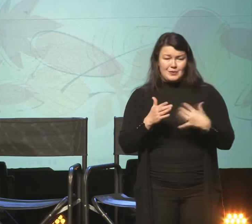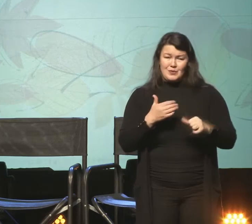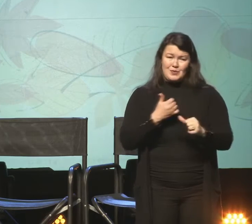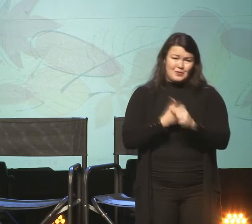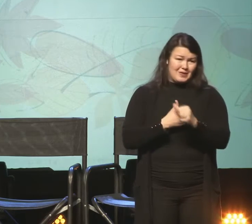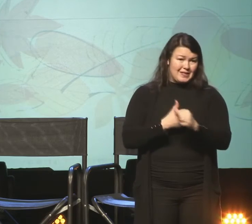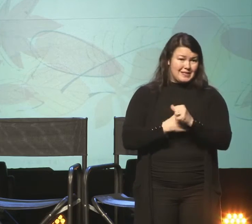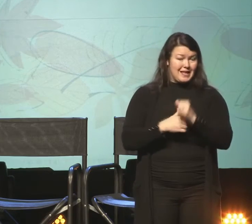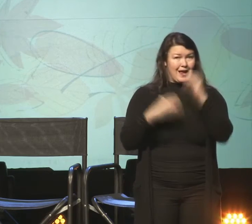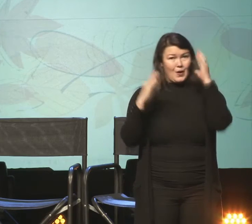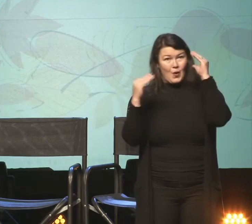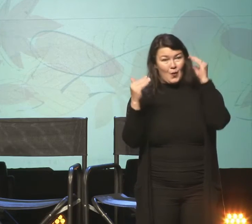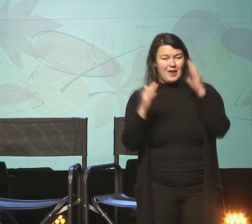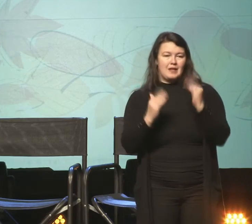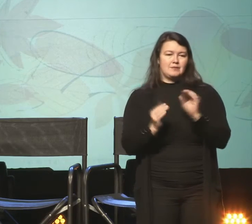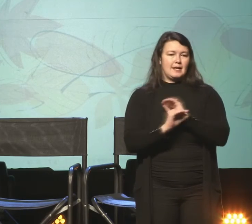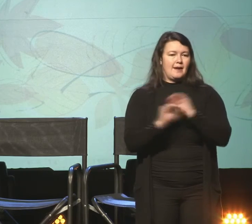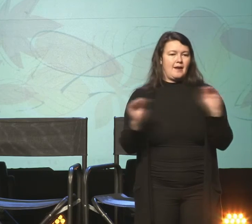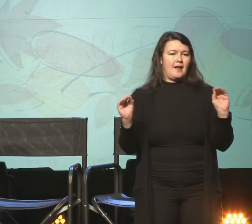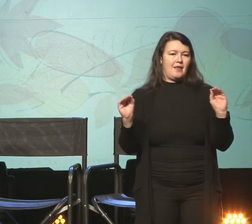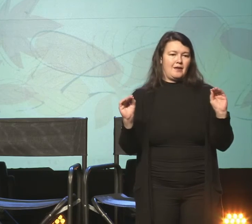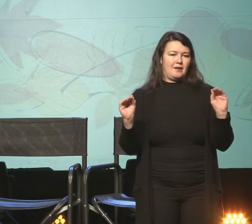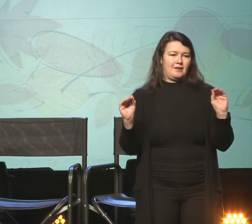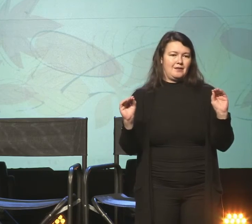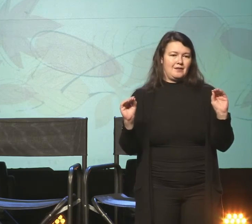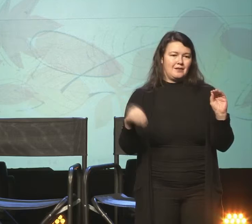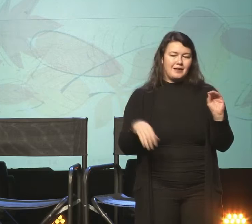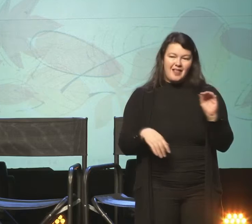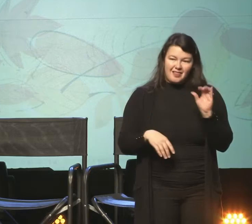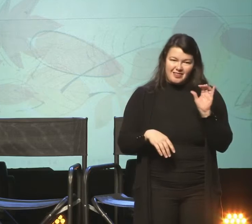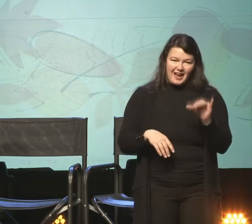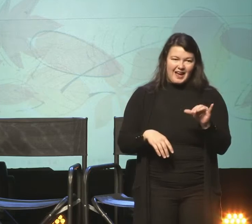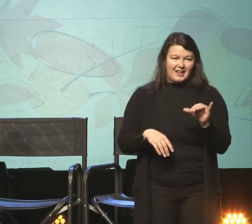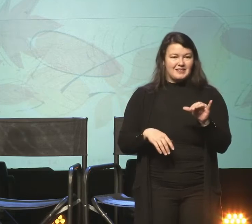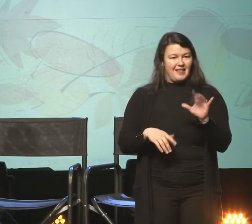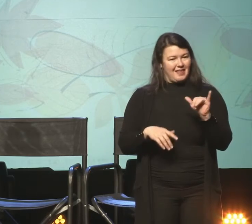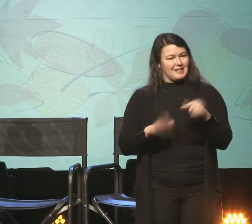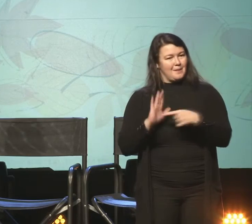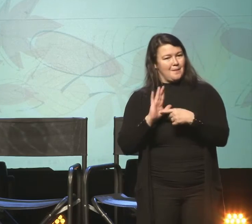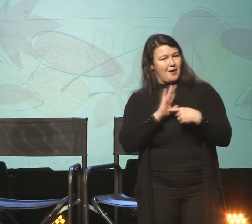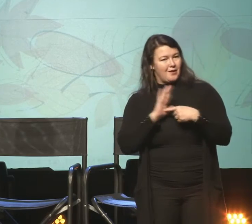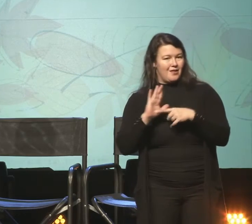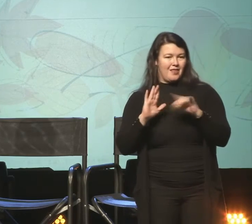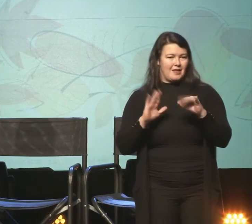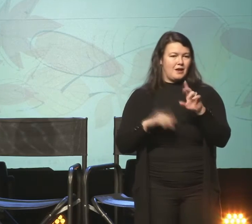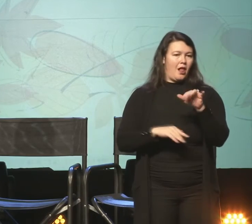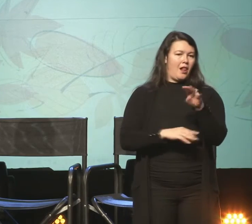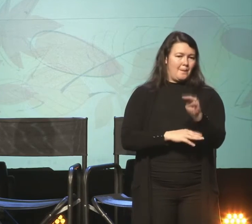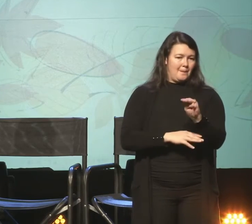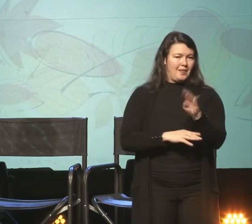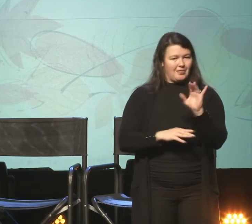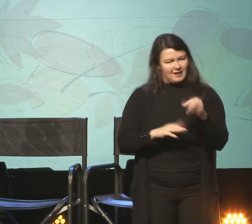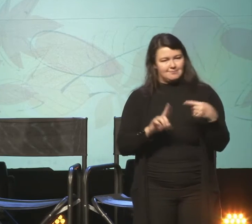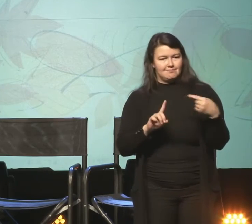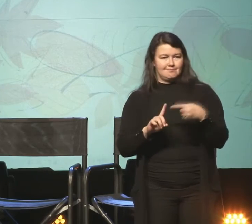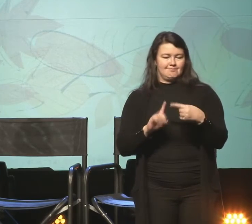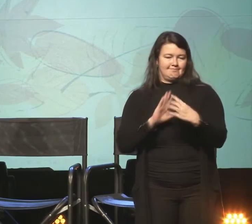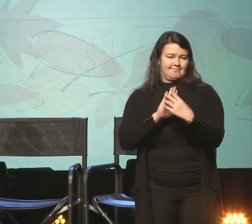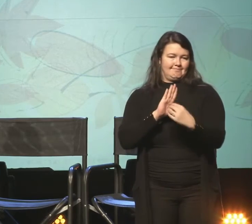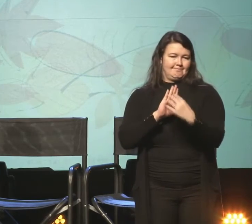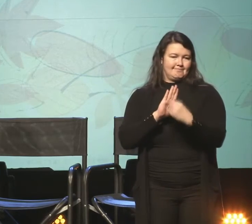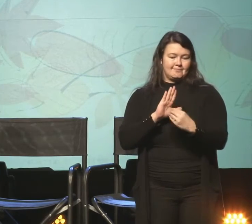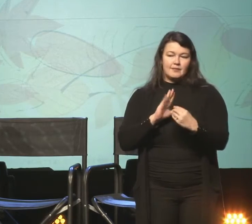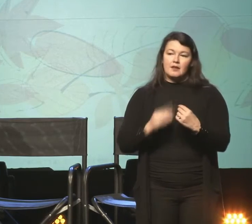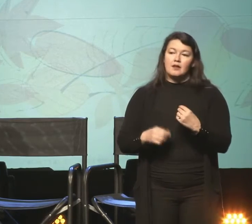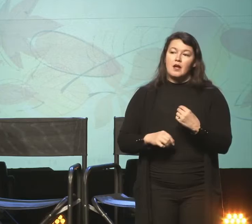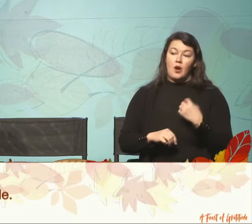expected nothing in return. That's the call. That's the model. That's the example. And I think like David, we could